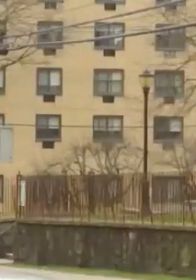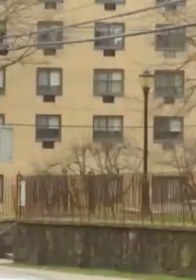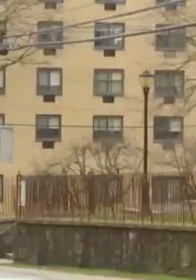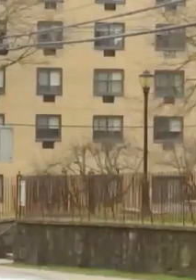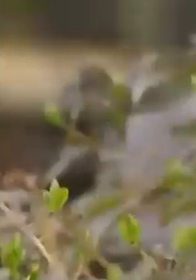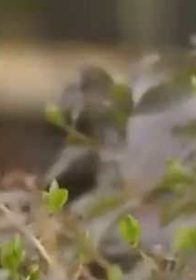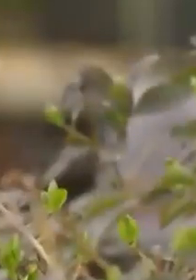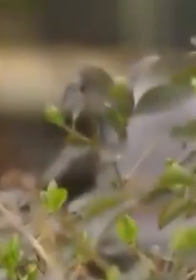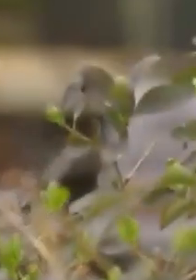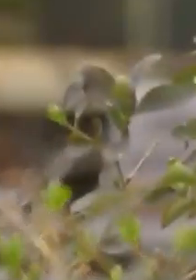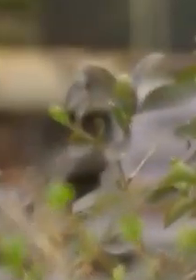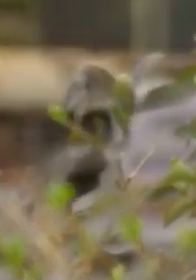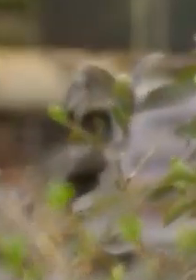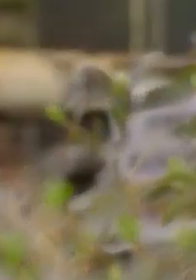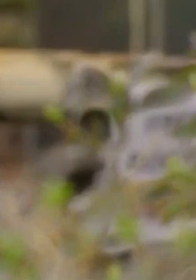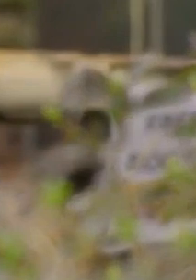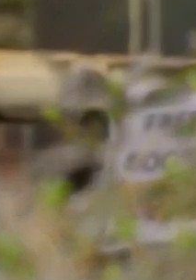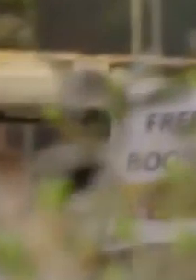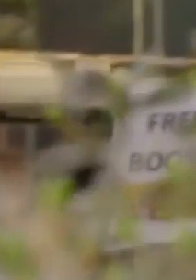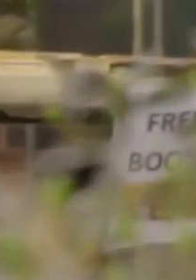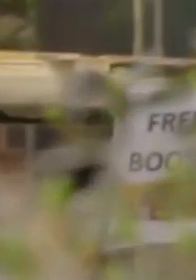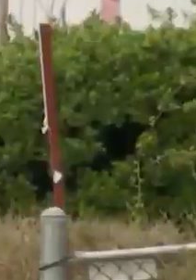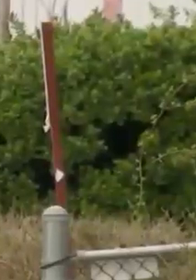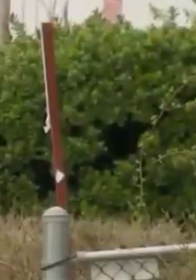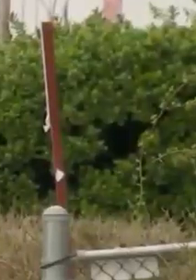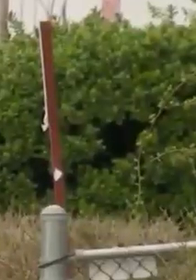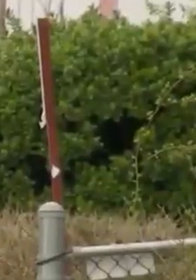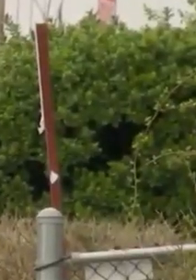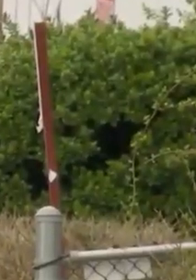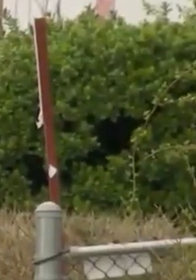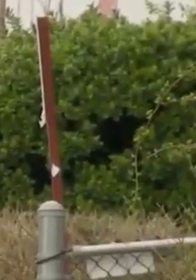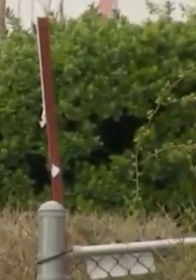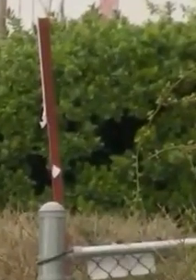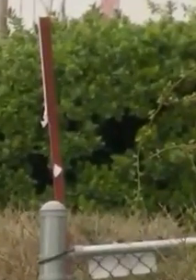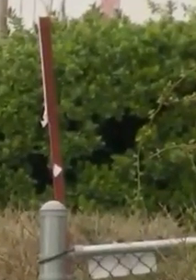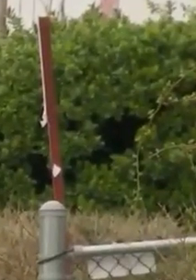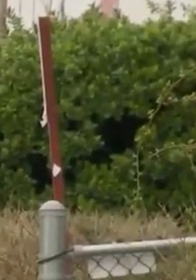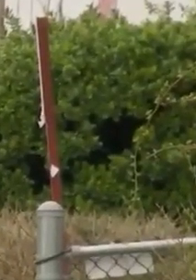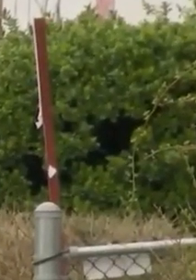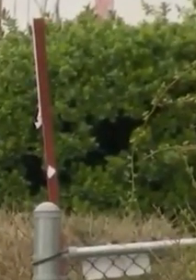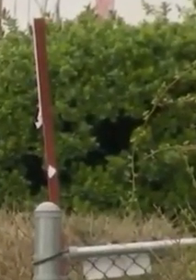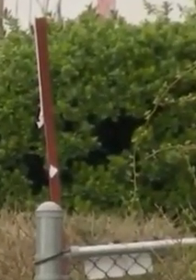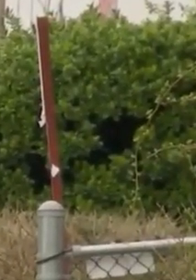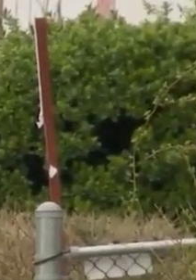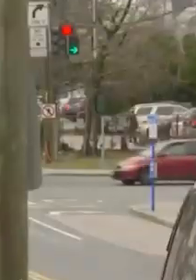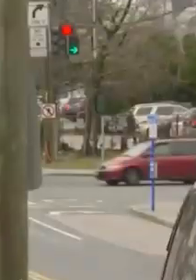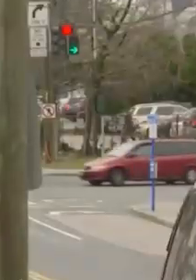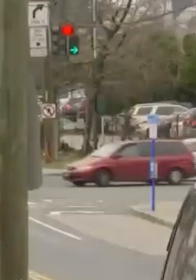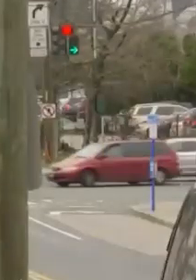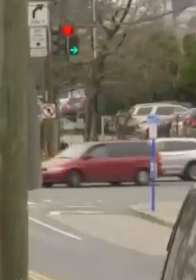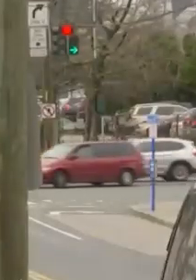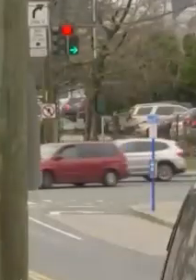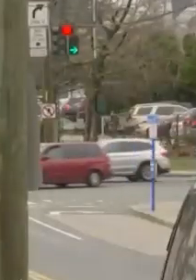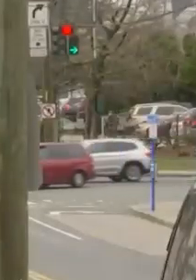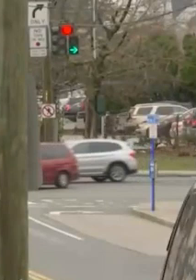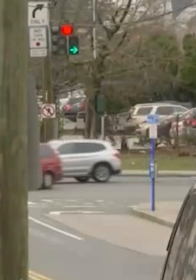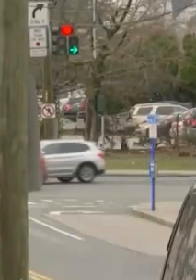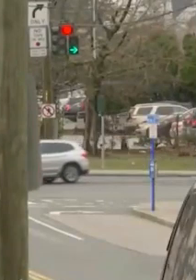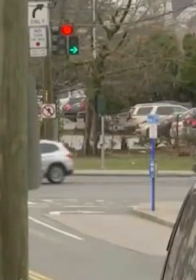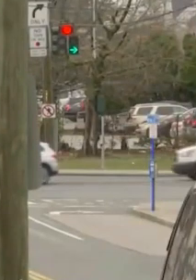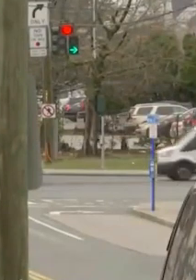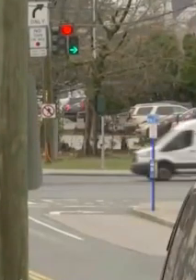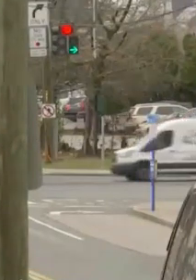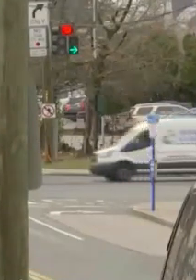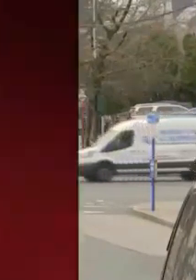getting back to normal. The community holding on to hope after a positive social media update from the wife of New Rochelle's first case.